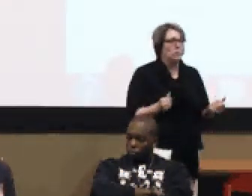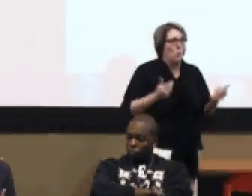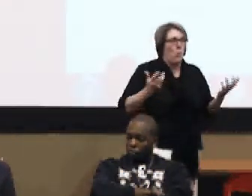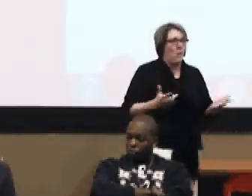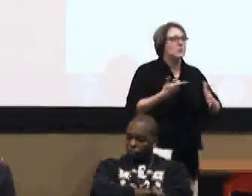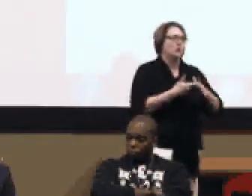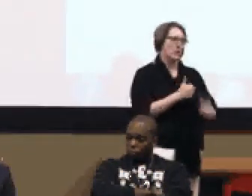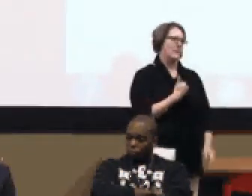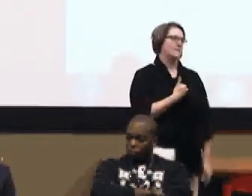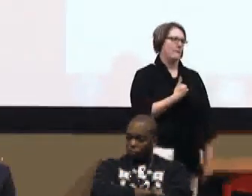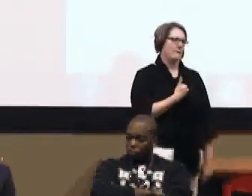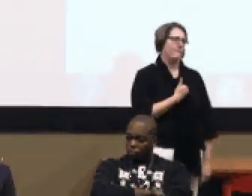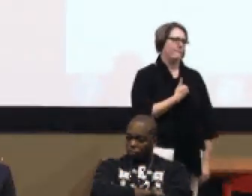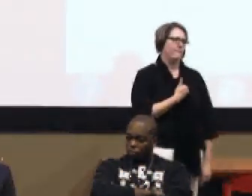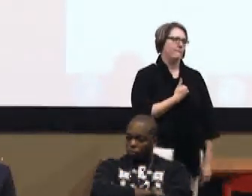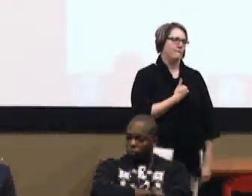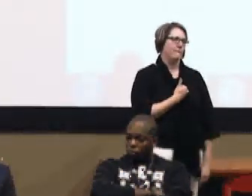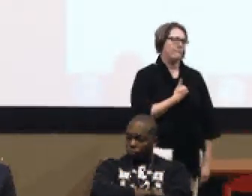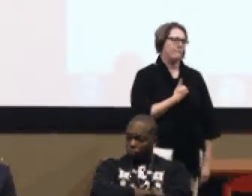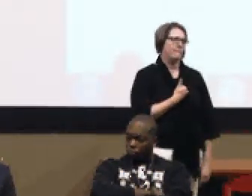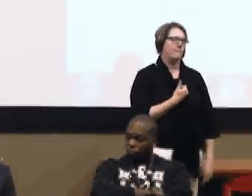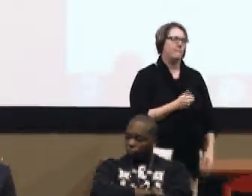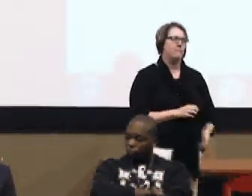to start it myself.